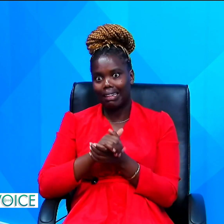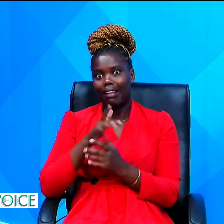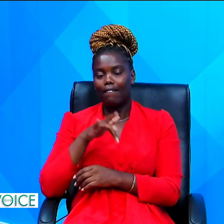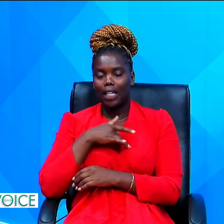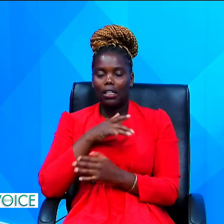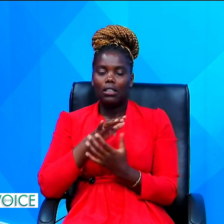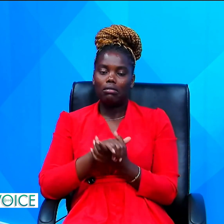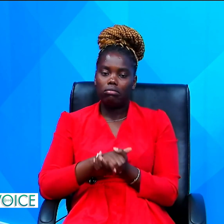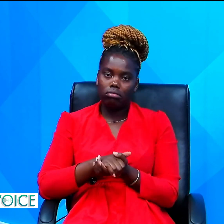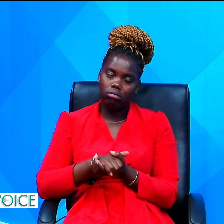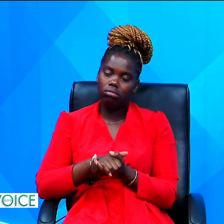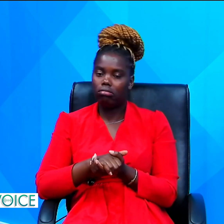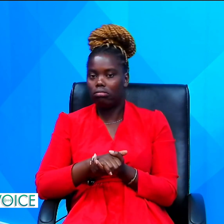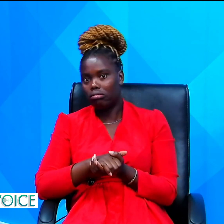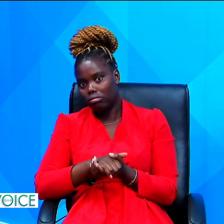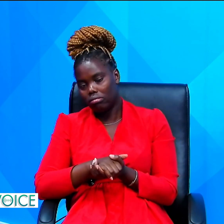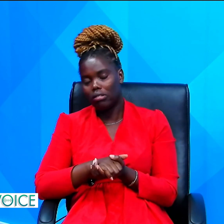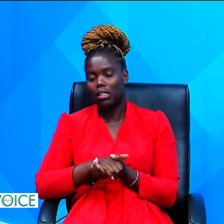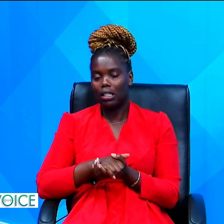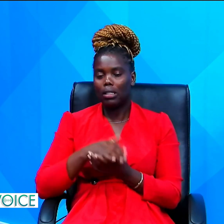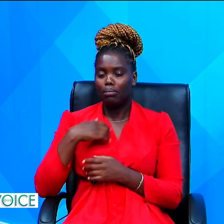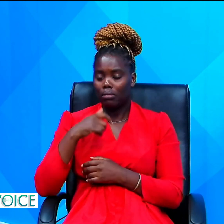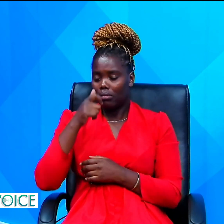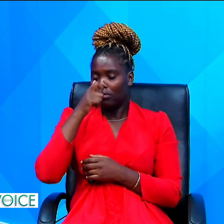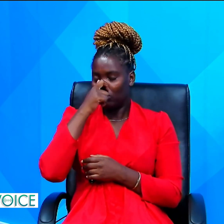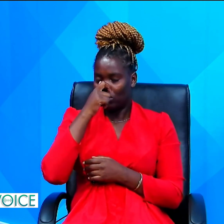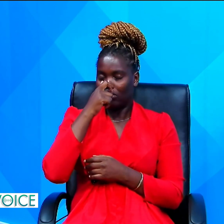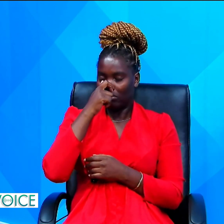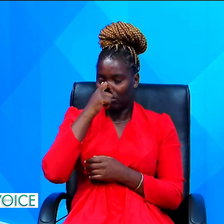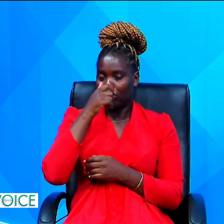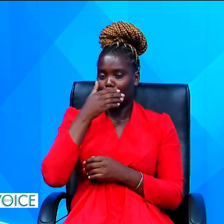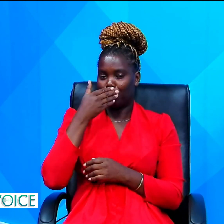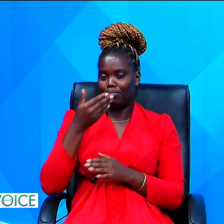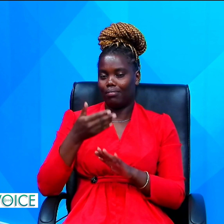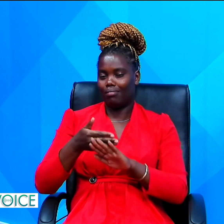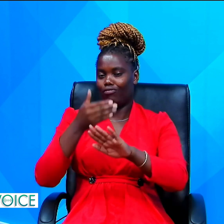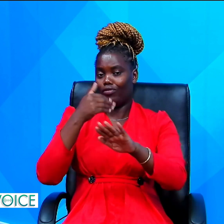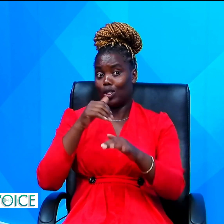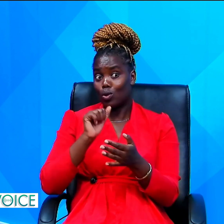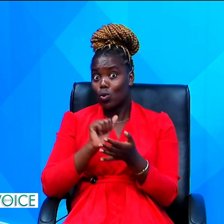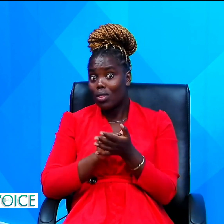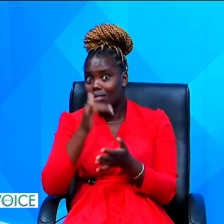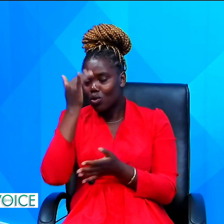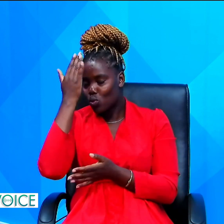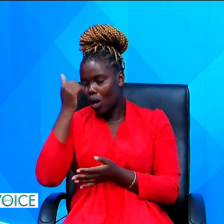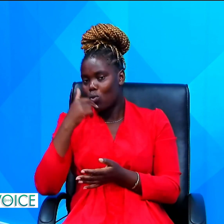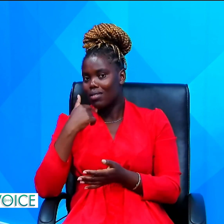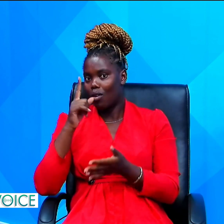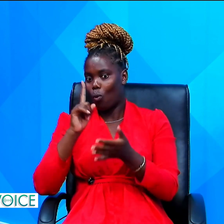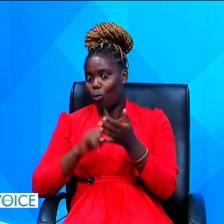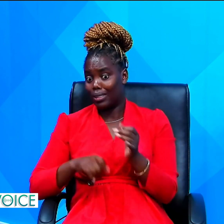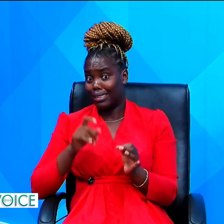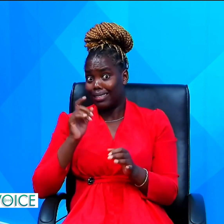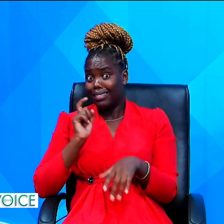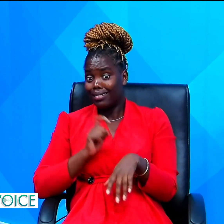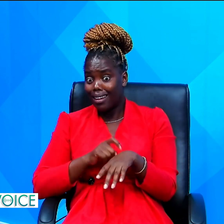don't know and they're not aware that they have it. So it could have been better if she noticed it better,